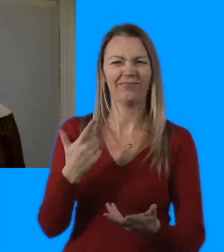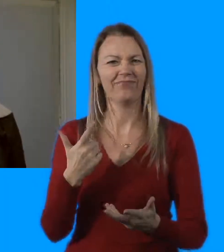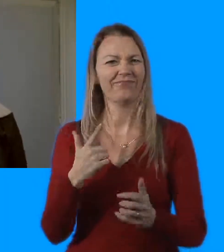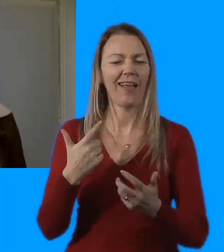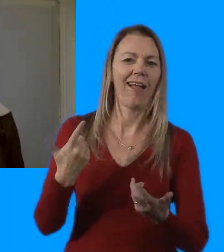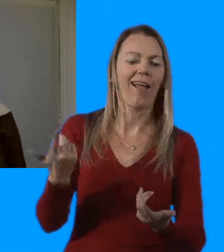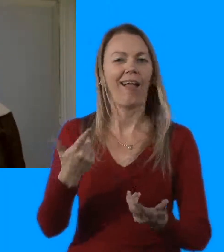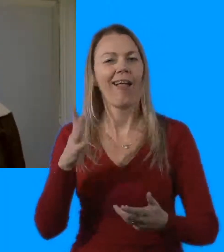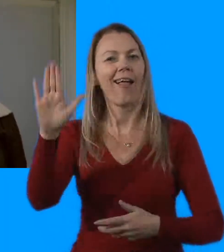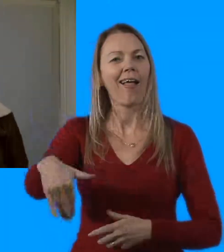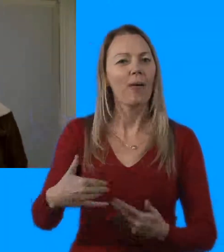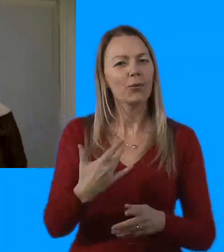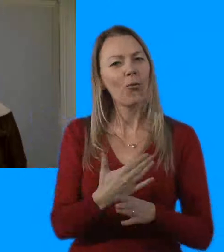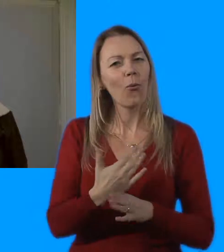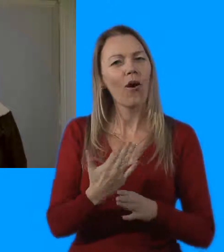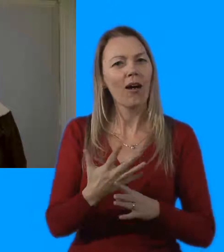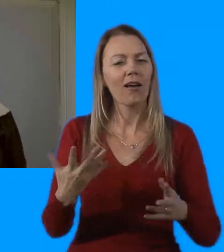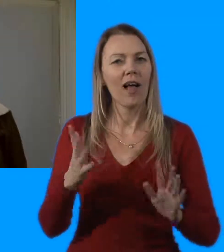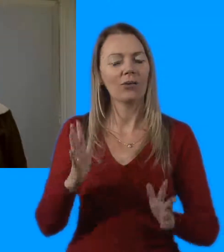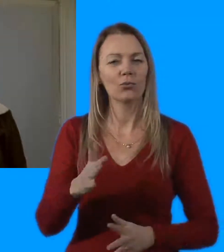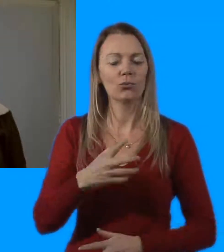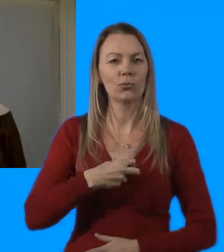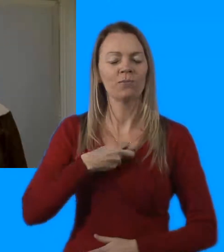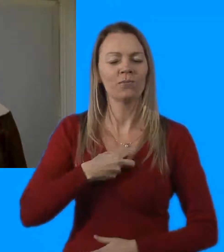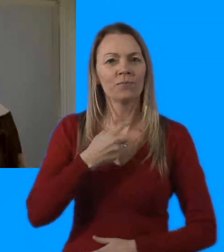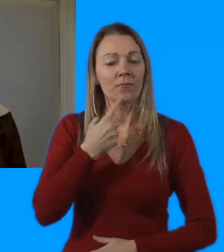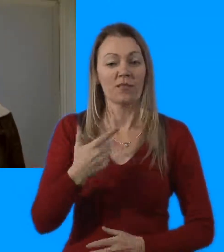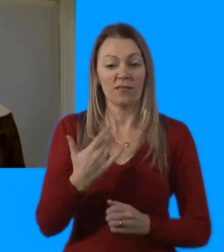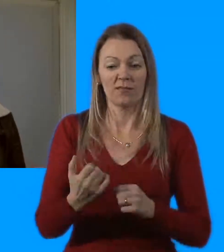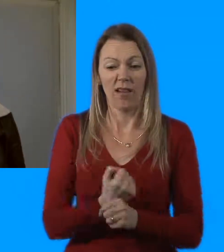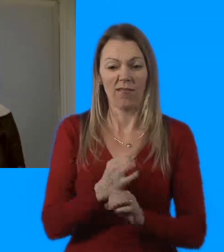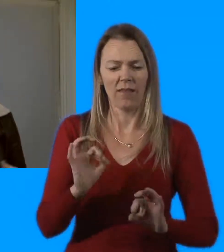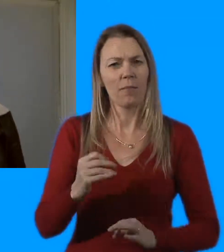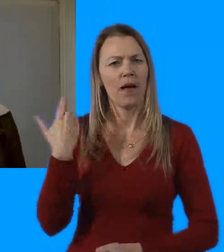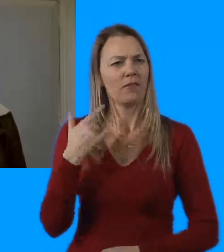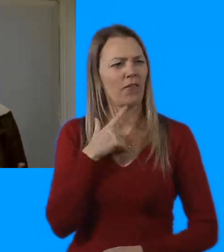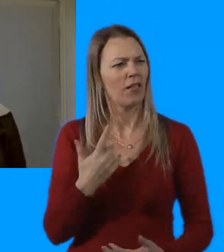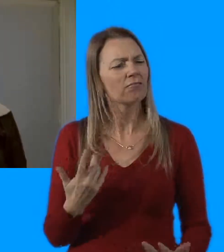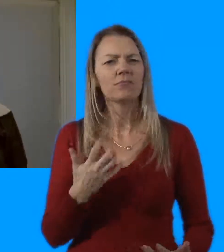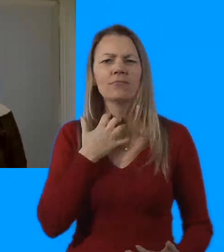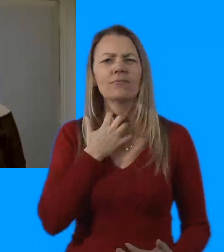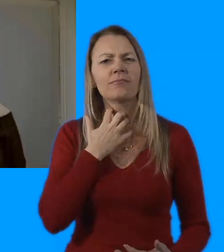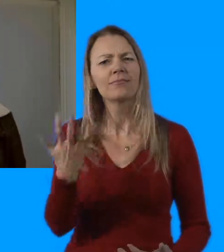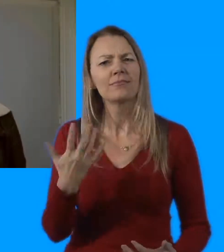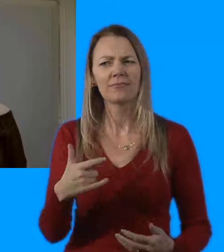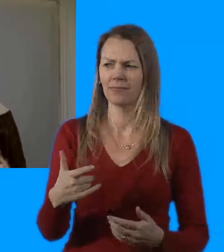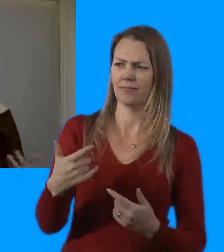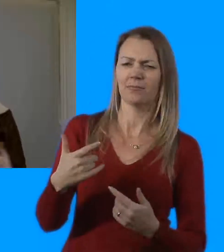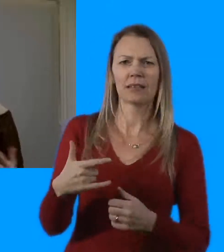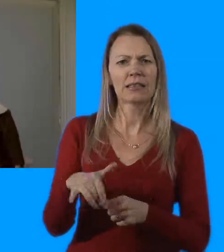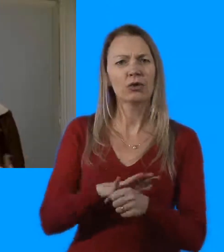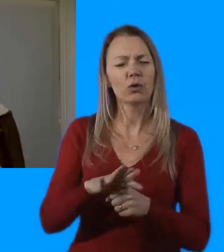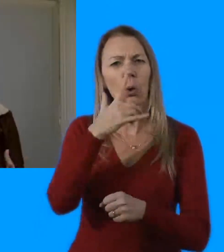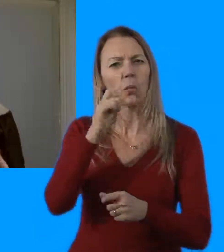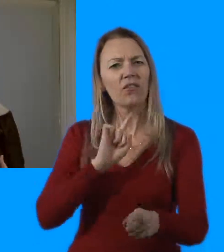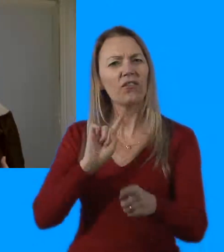was like banter, so I just went along with it because I was working there as well, and I never did much about it. And then afterwards I was annoyed about it because I was in